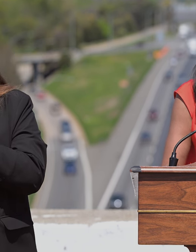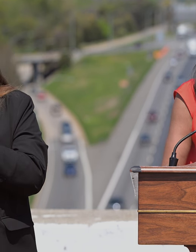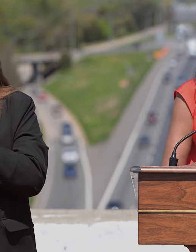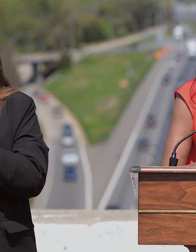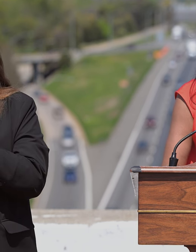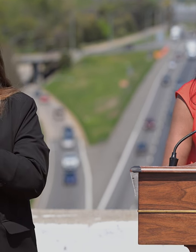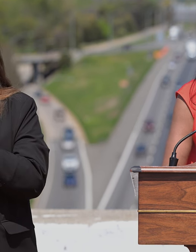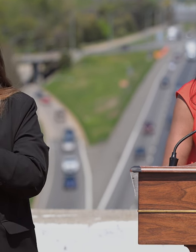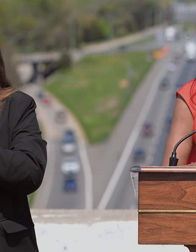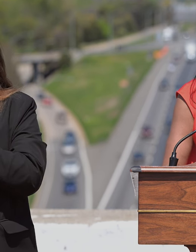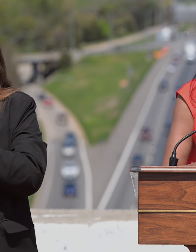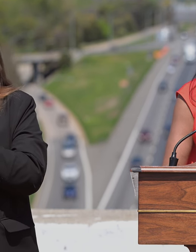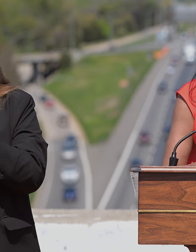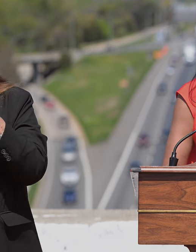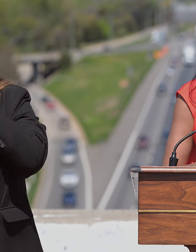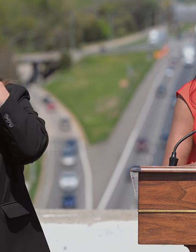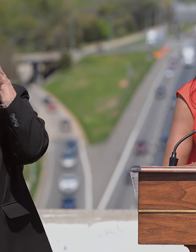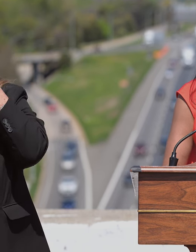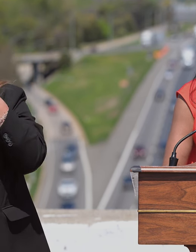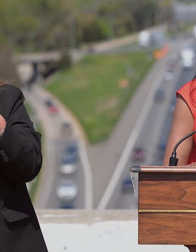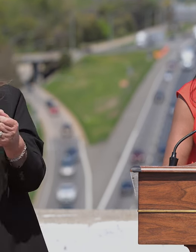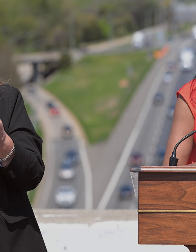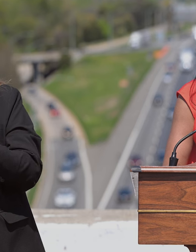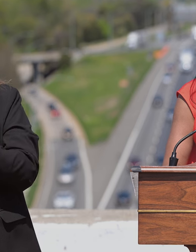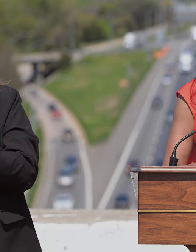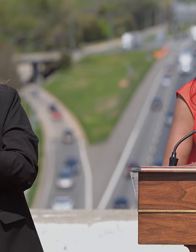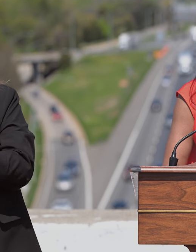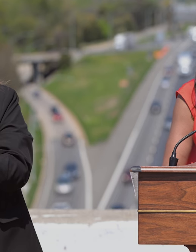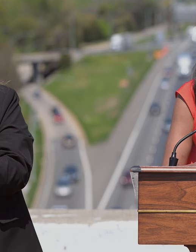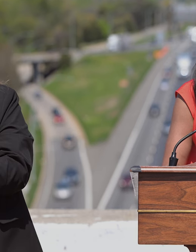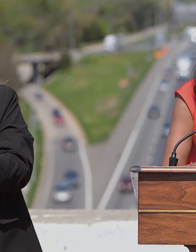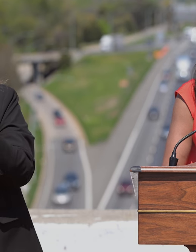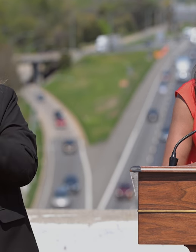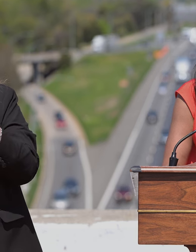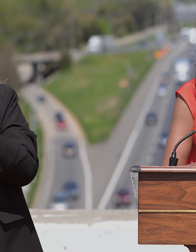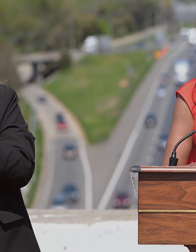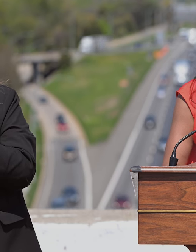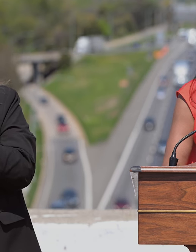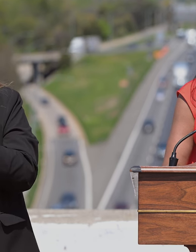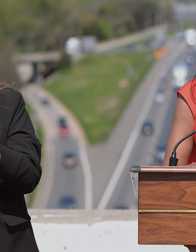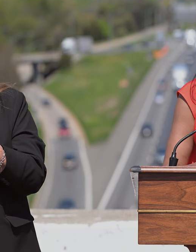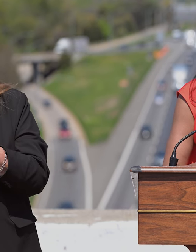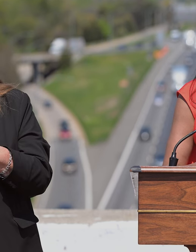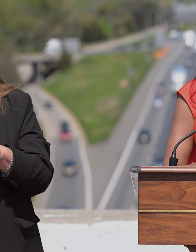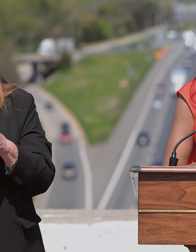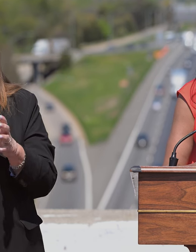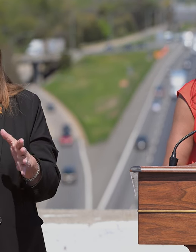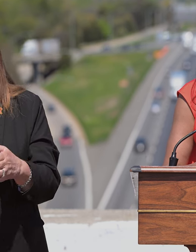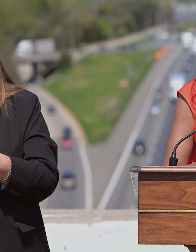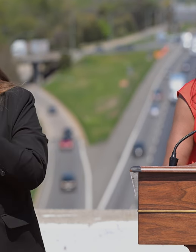deploying innovating engineering solutions to minimize direct interaction between road workers and